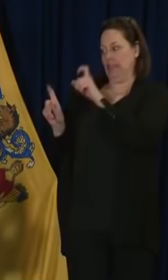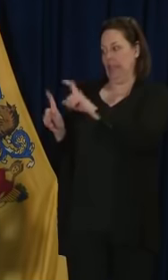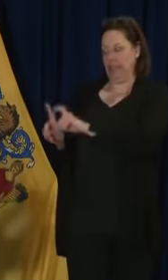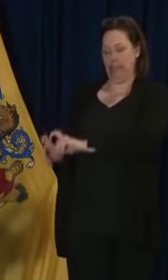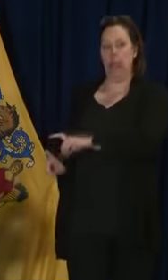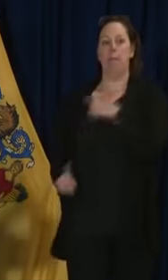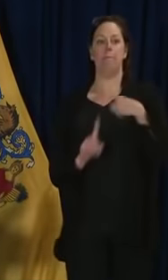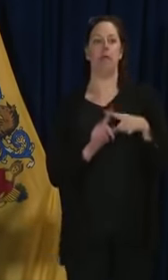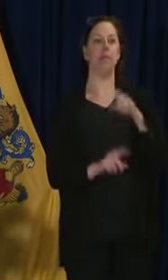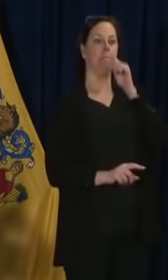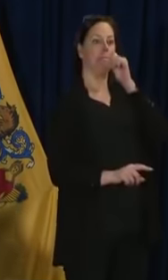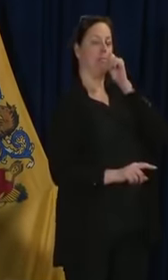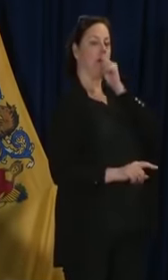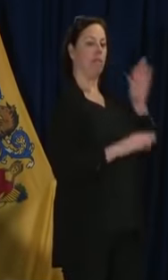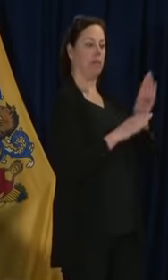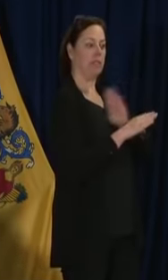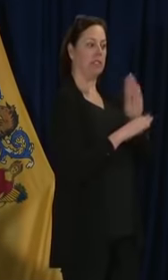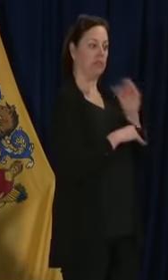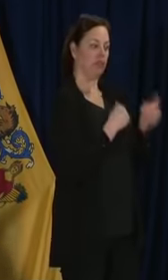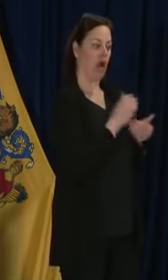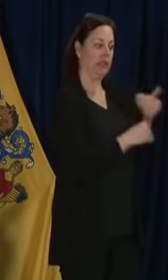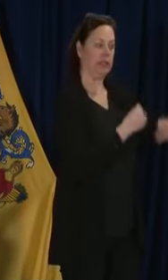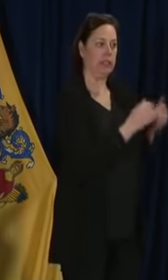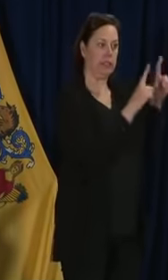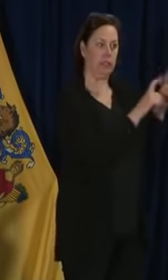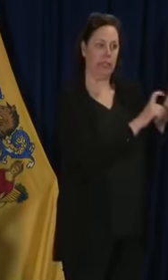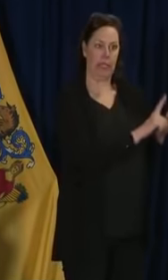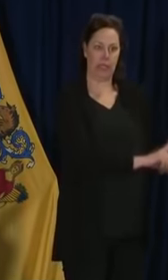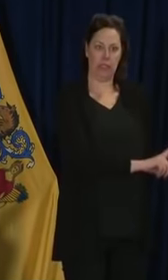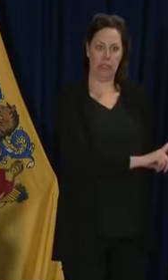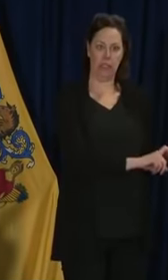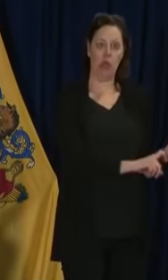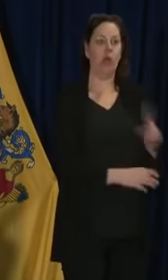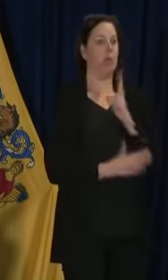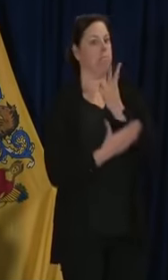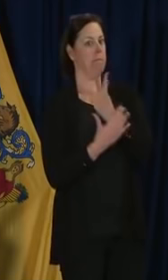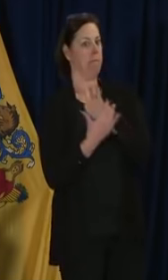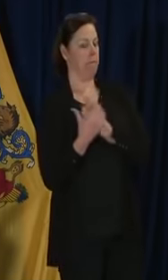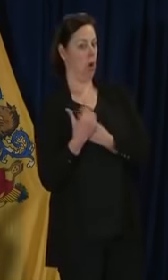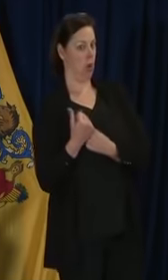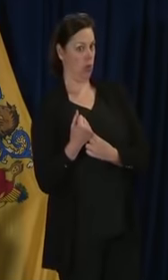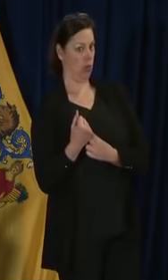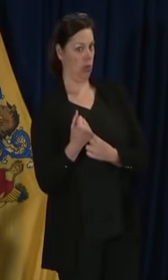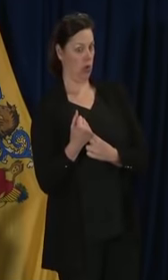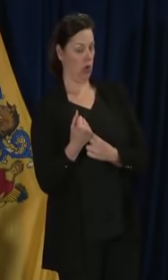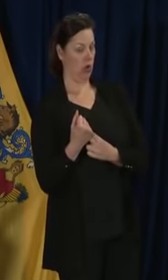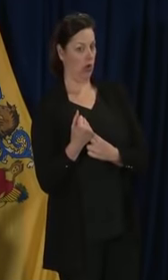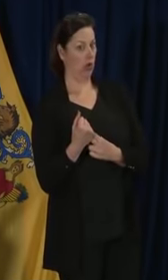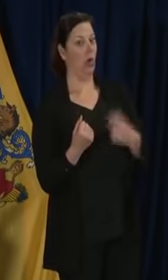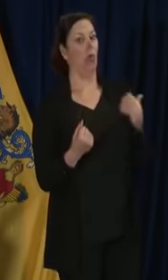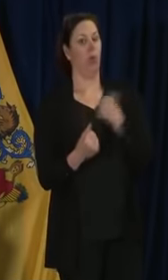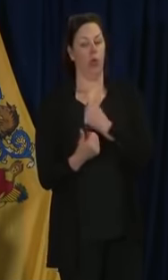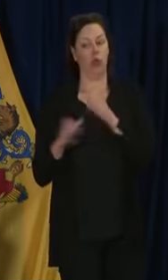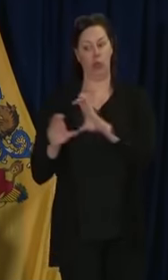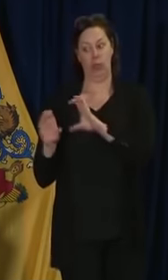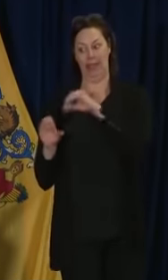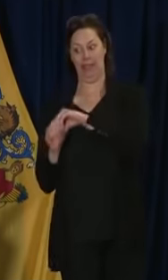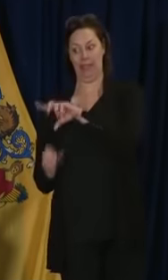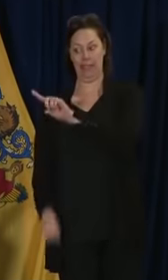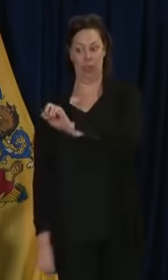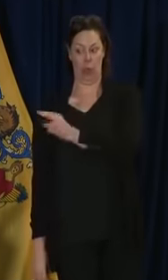private sector processing of those specimens. It's and both. It's both what we've been pursuing on our own in the